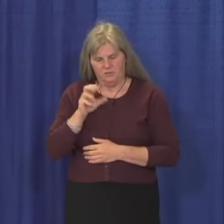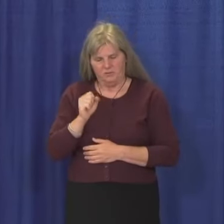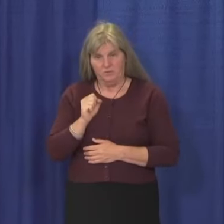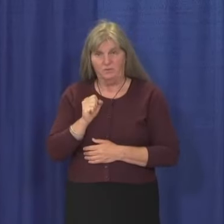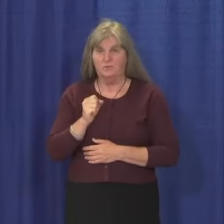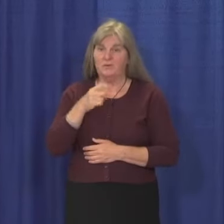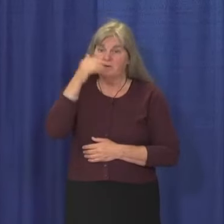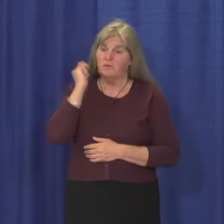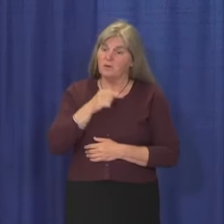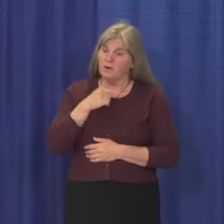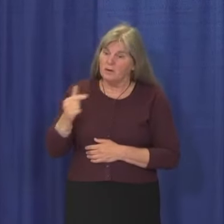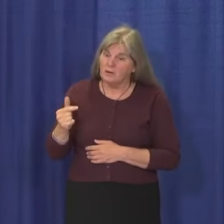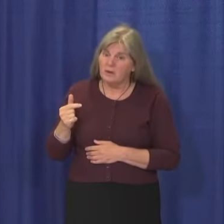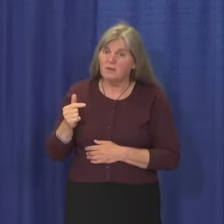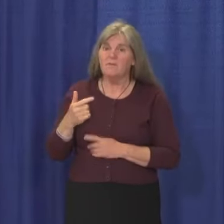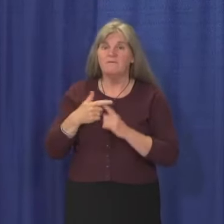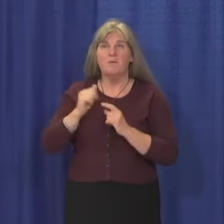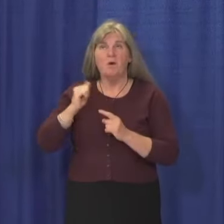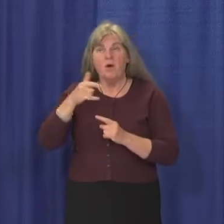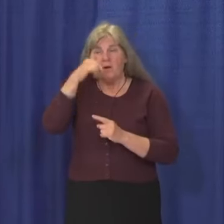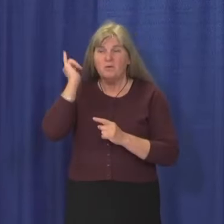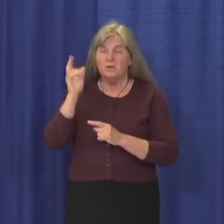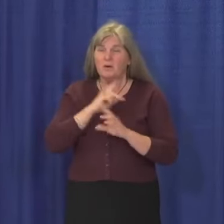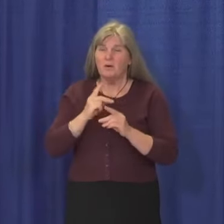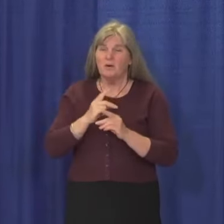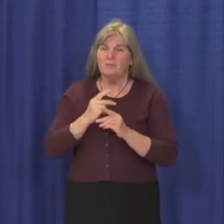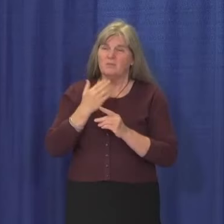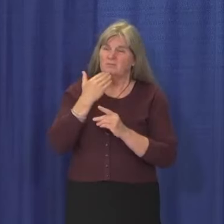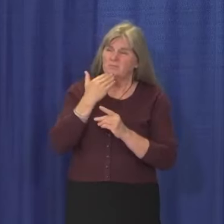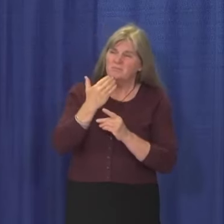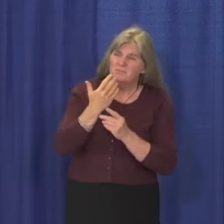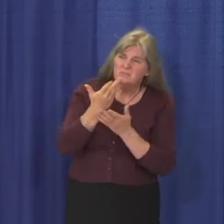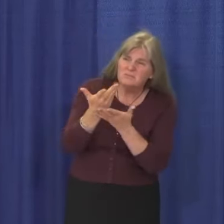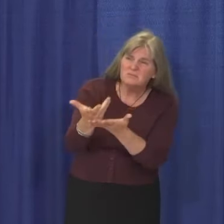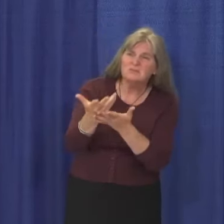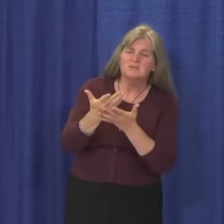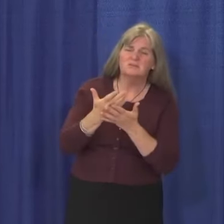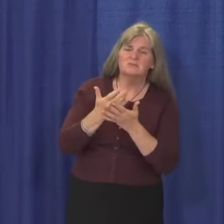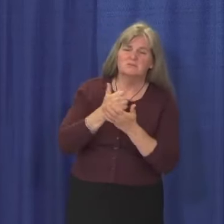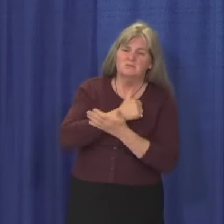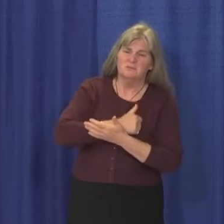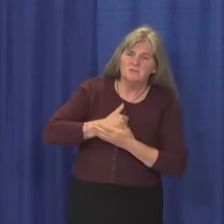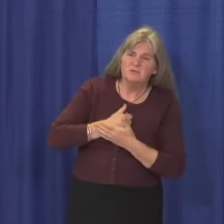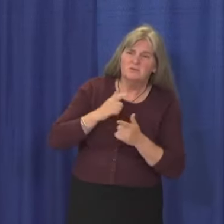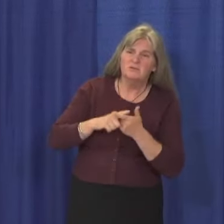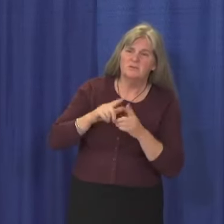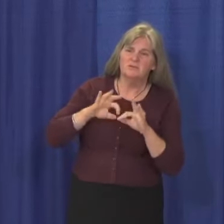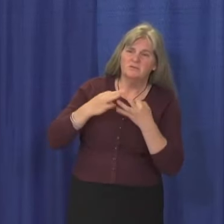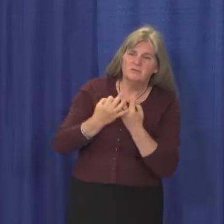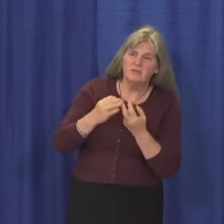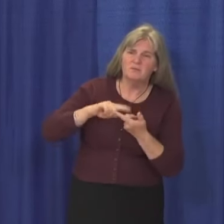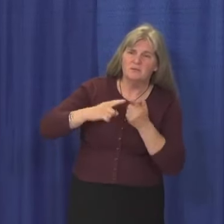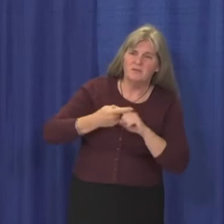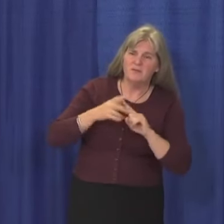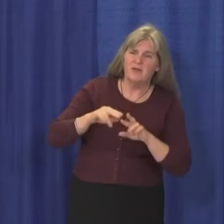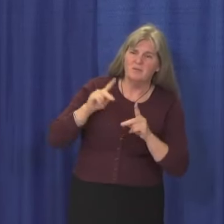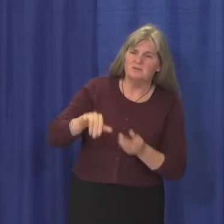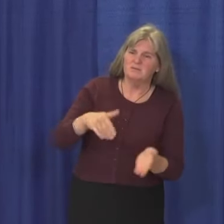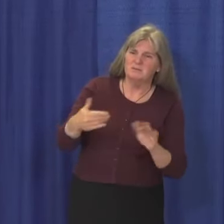government and on behalf of all Yukoners, we want to send our sincere condolences to the friends and families of this